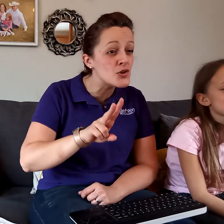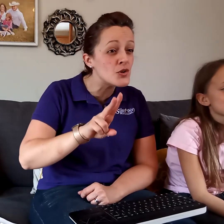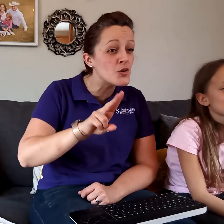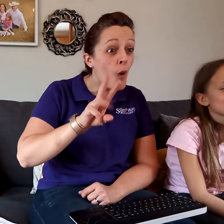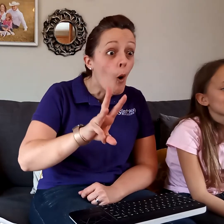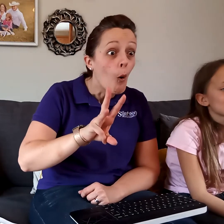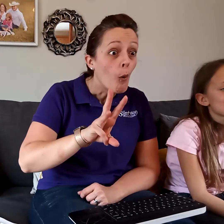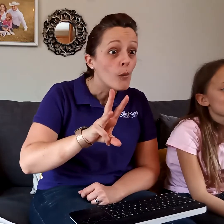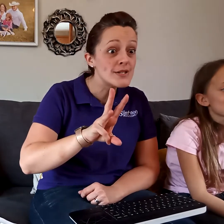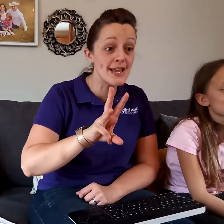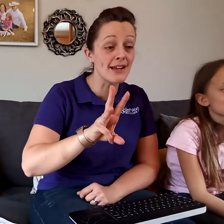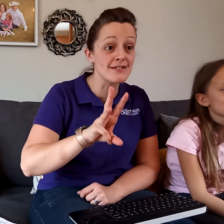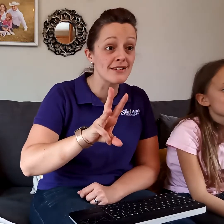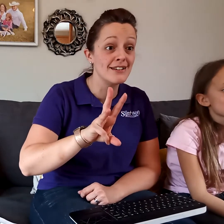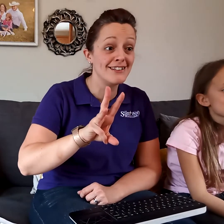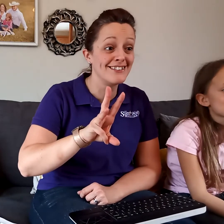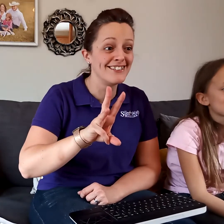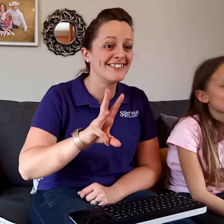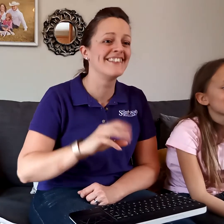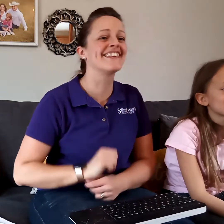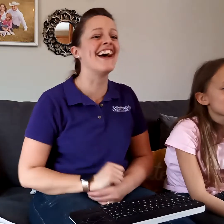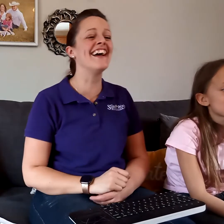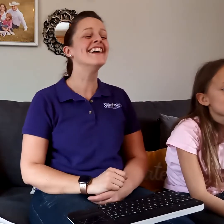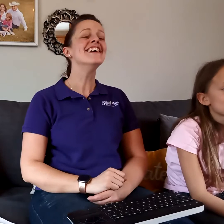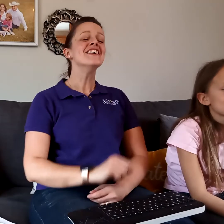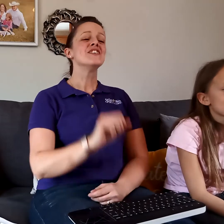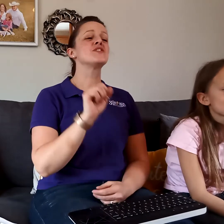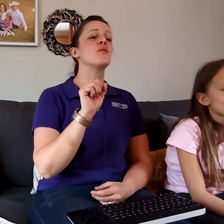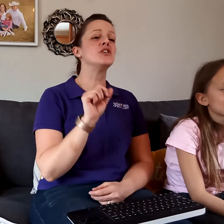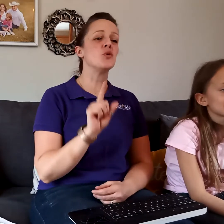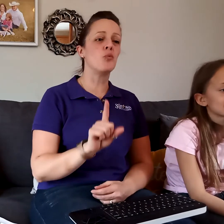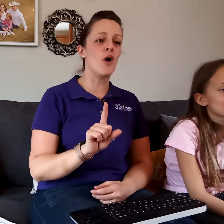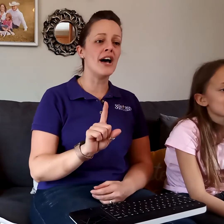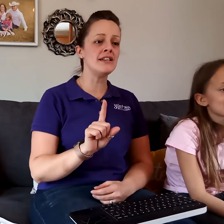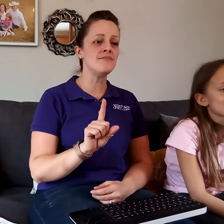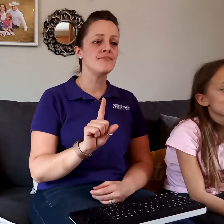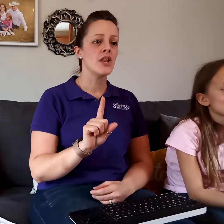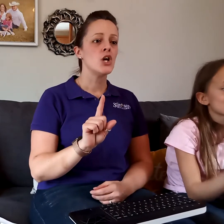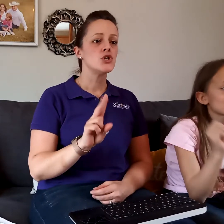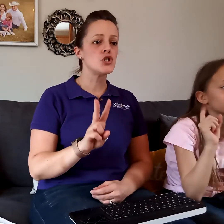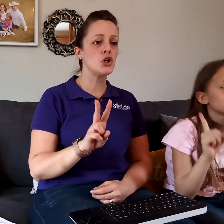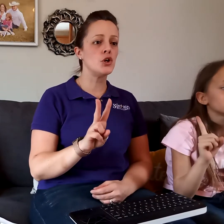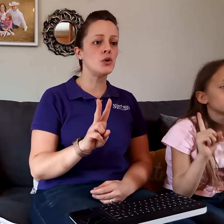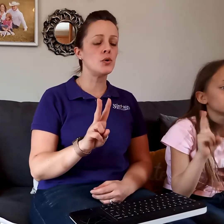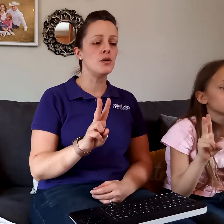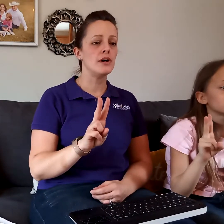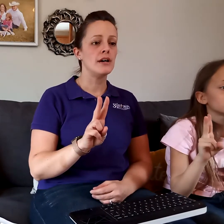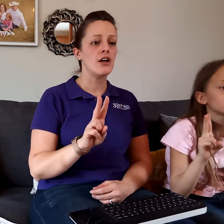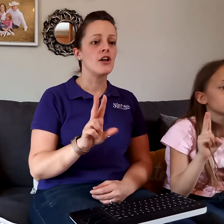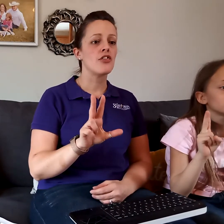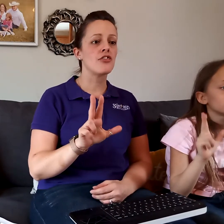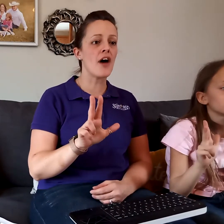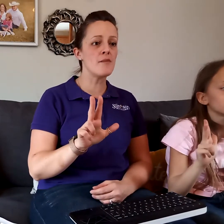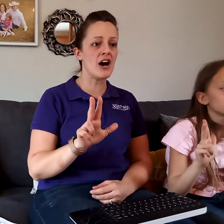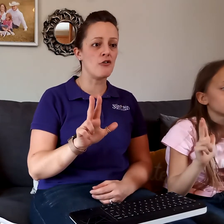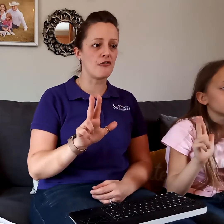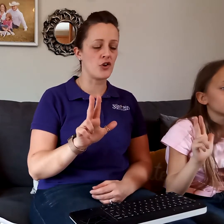2, 6. Okay? So we do 1, 2, thumb out for